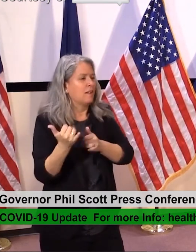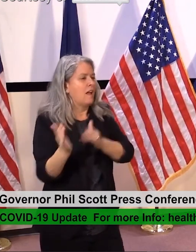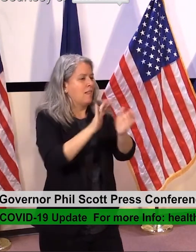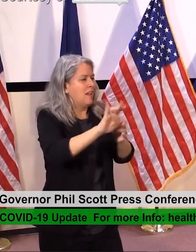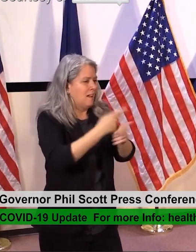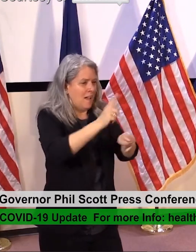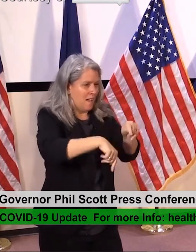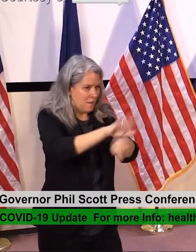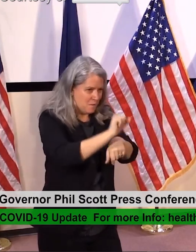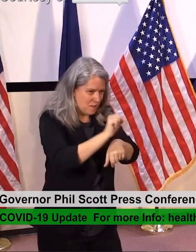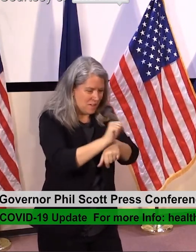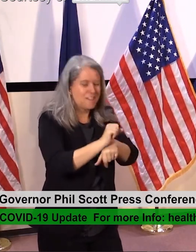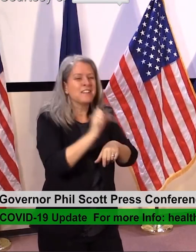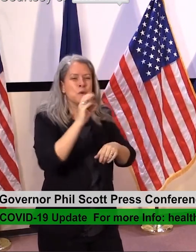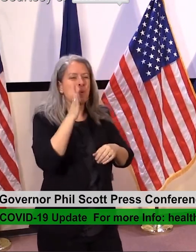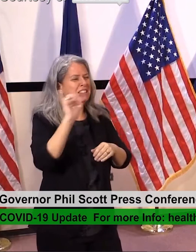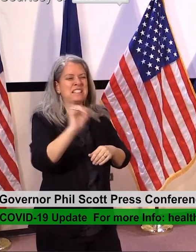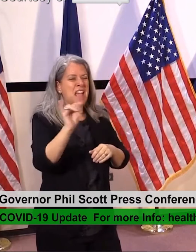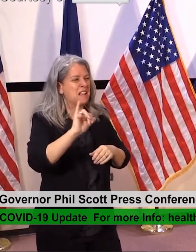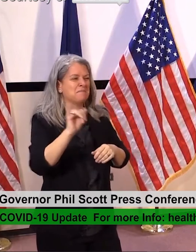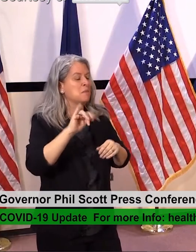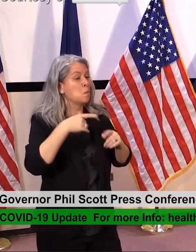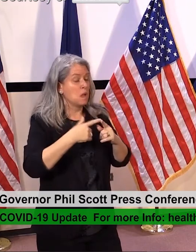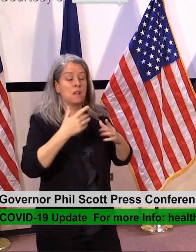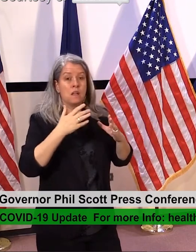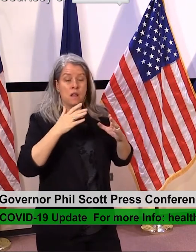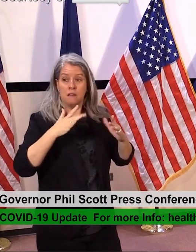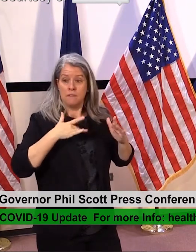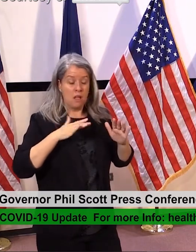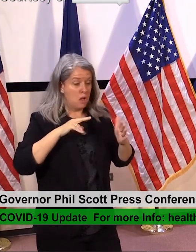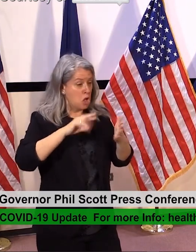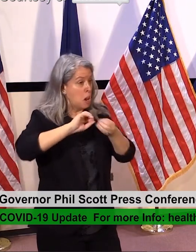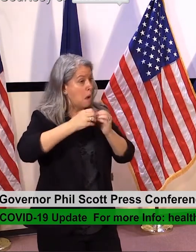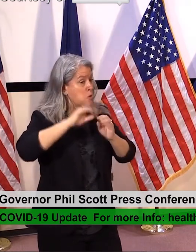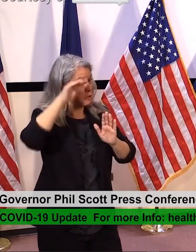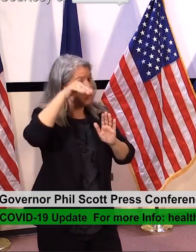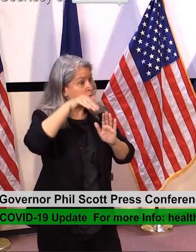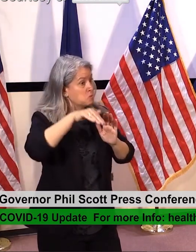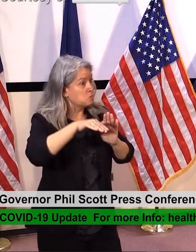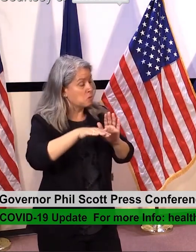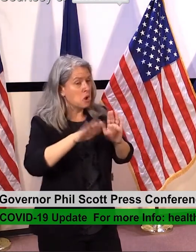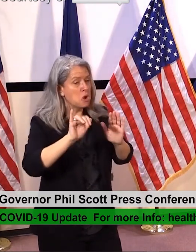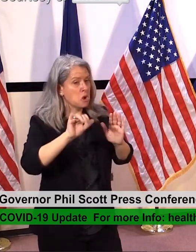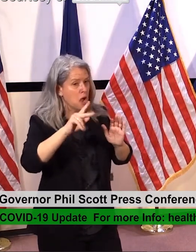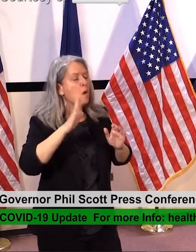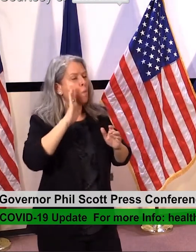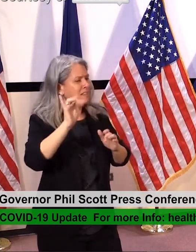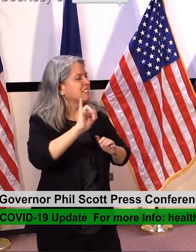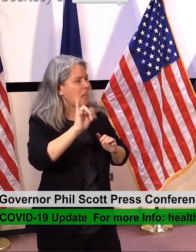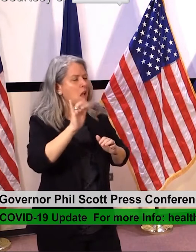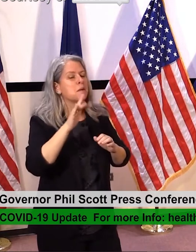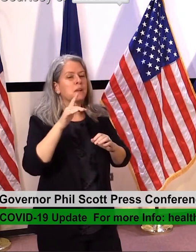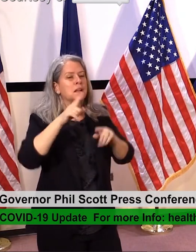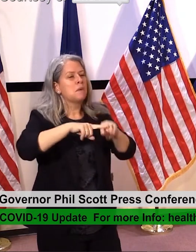same fashion, and we'll pay attention to the science and data and the experts that are coming forward to